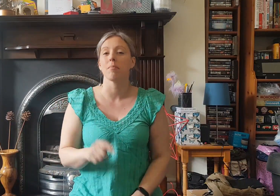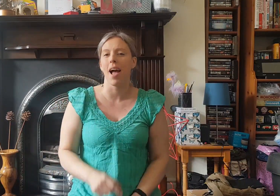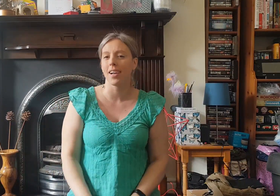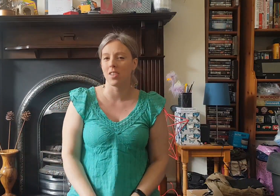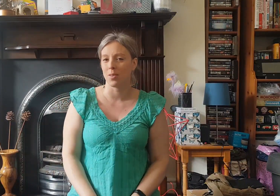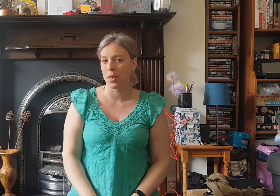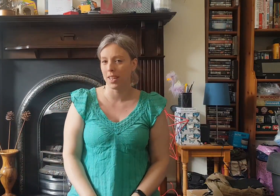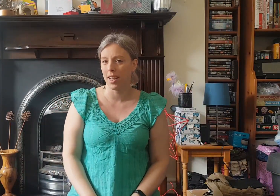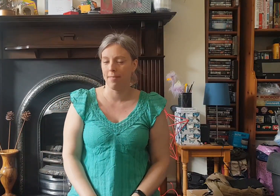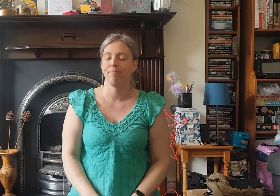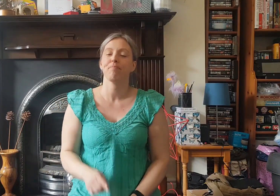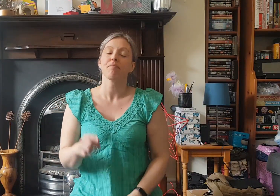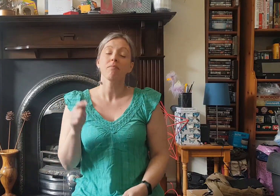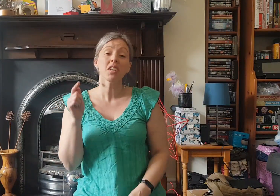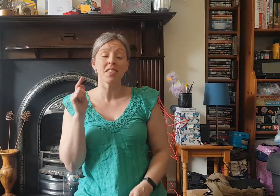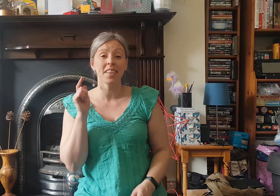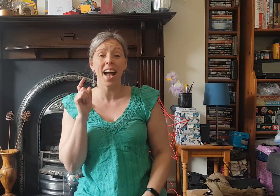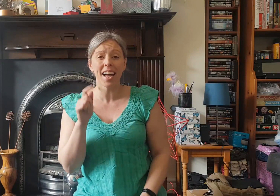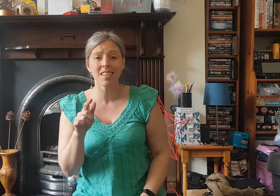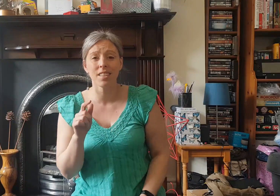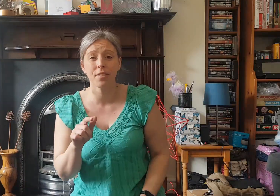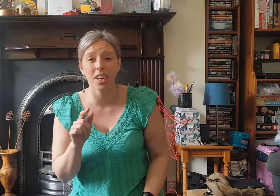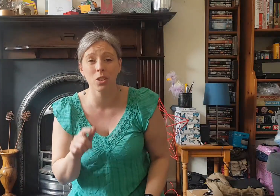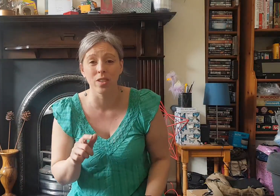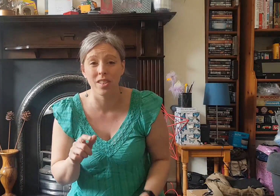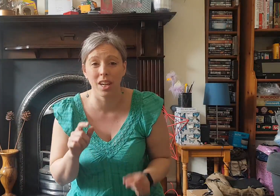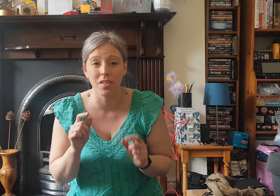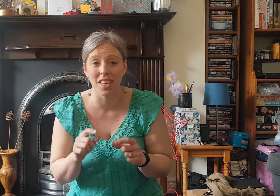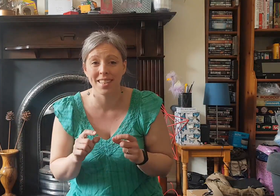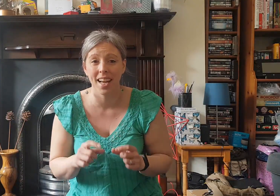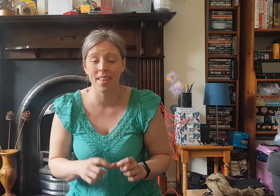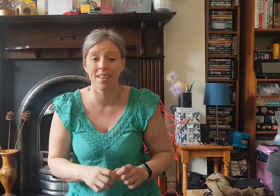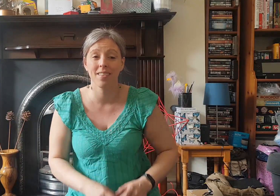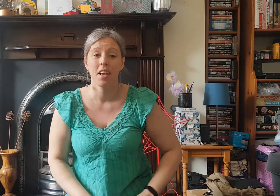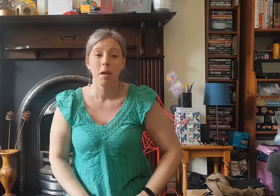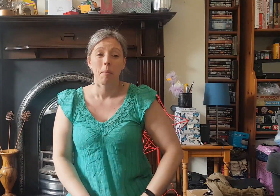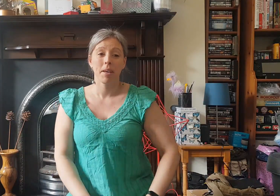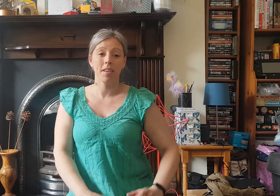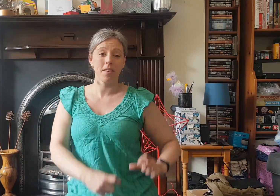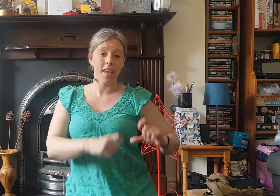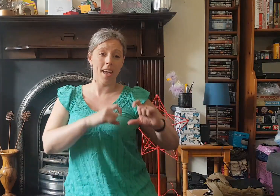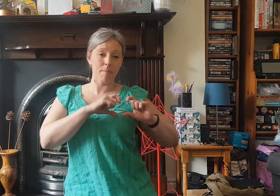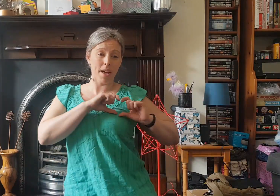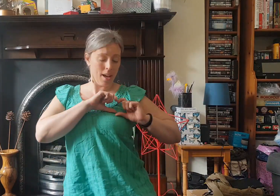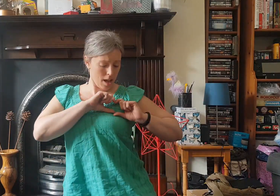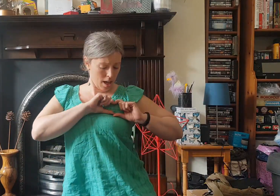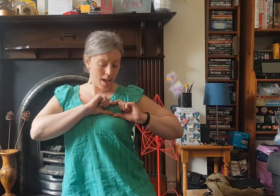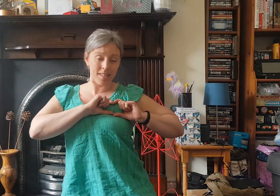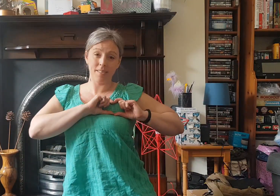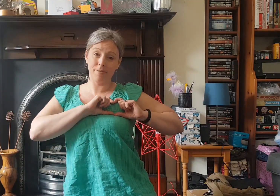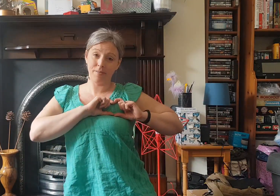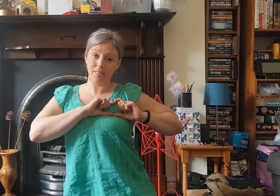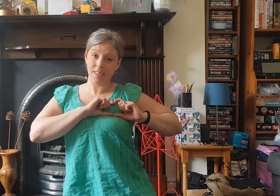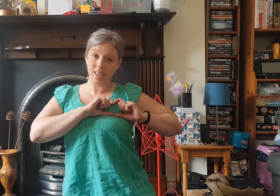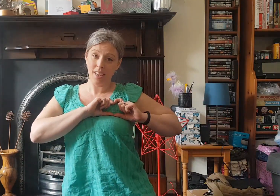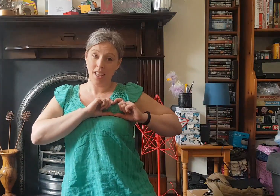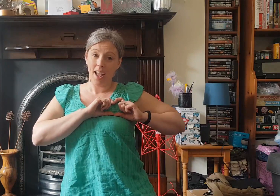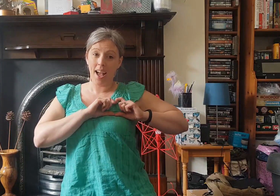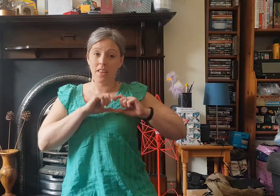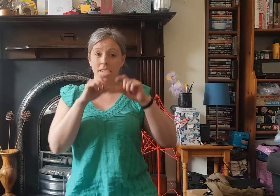actions we can learn so the actions for our chorus go just like this because you gave me a heart and you gave